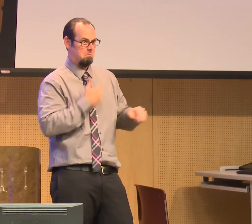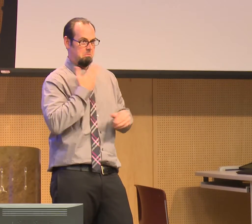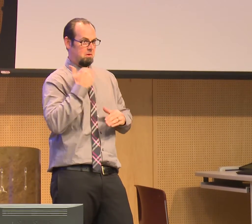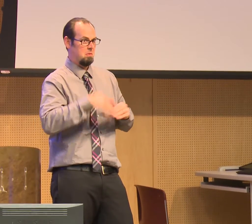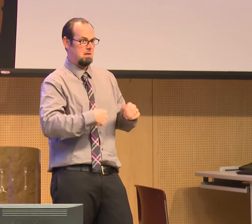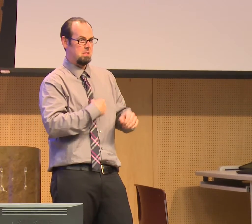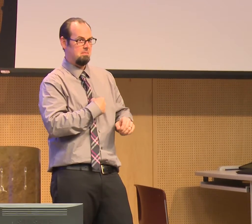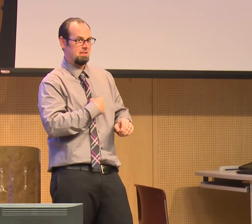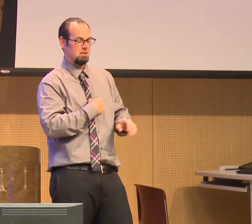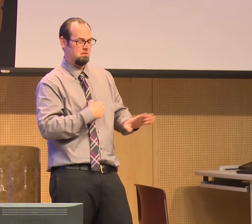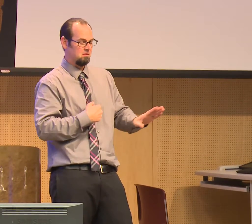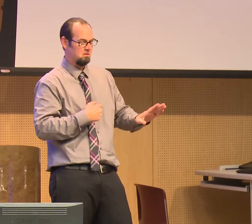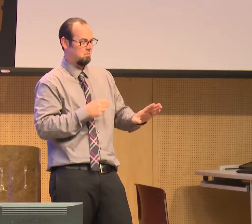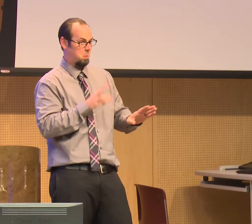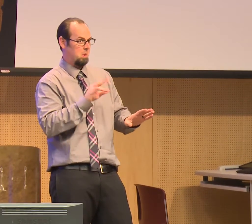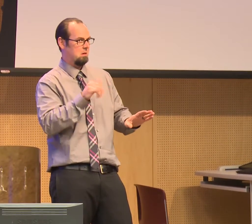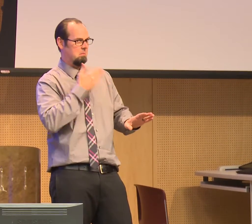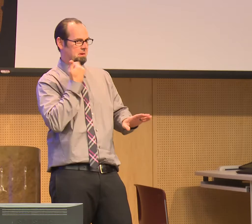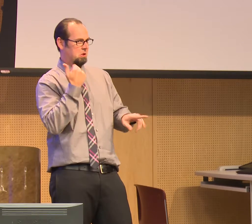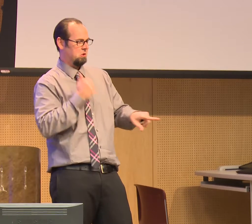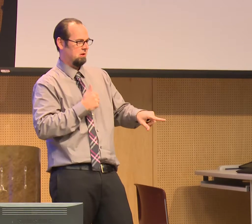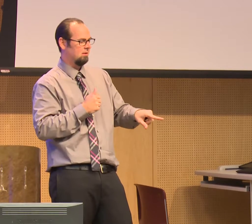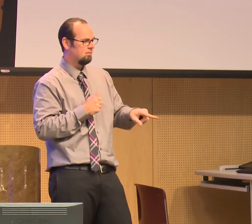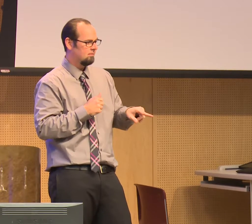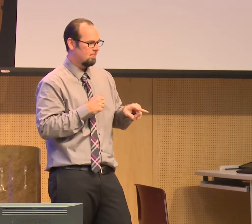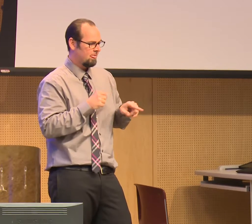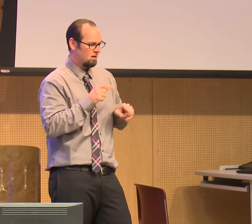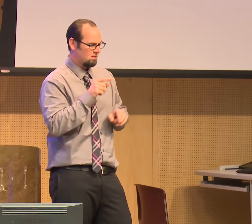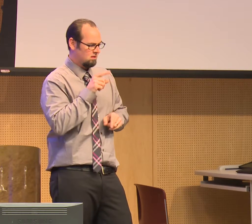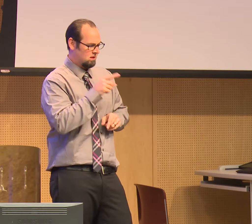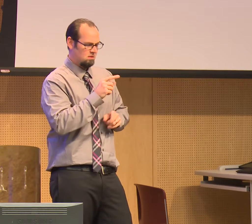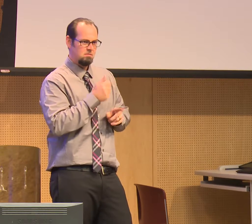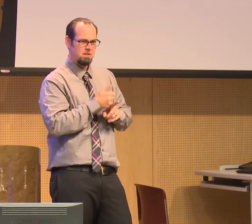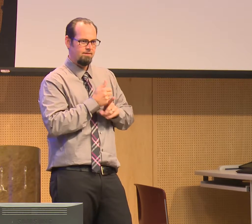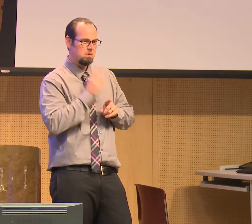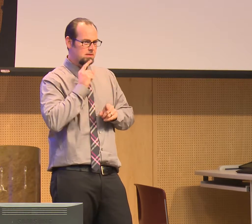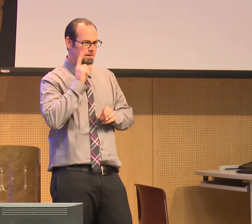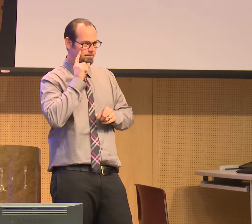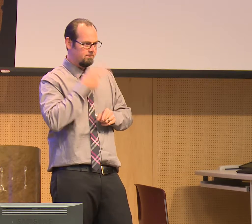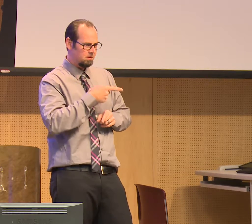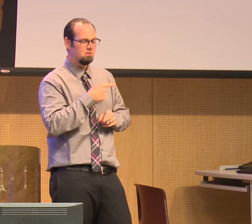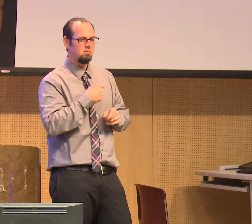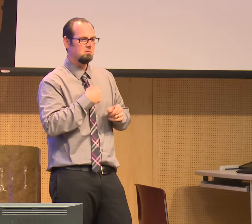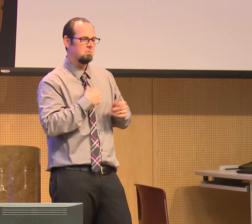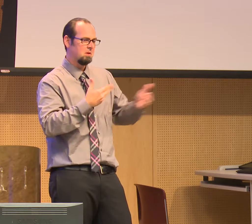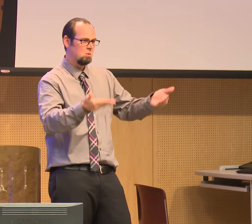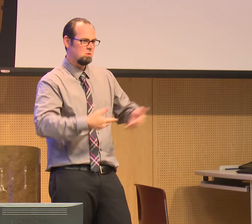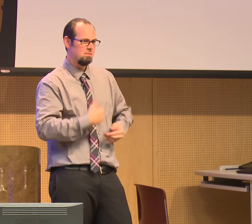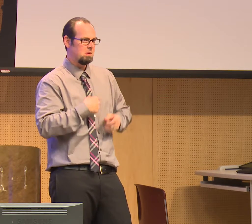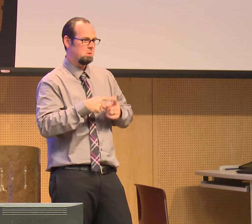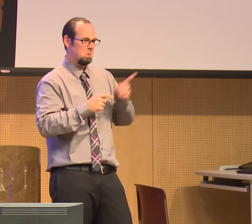He knew sign language better than I did. But I met his father.